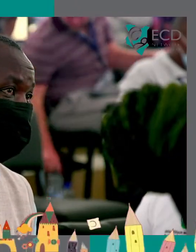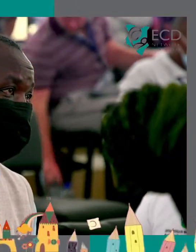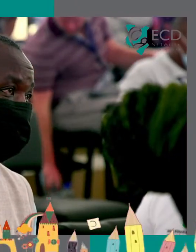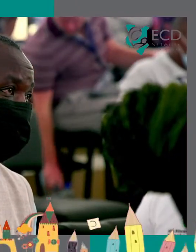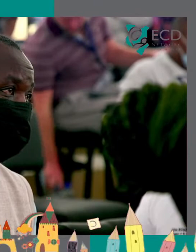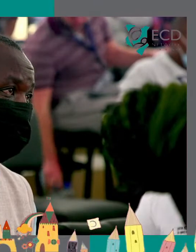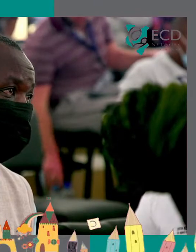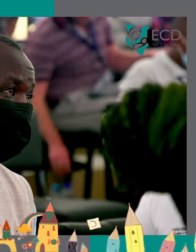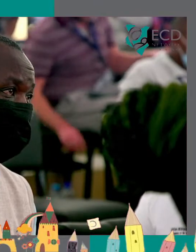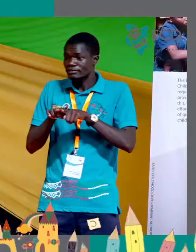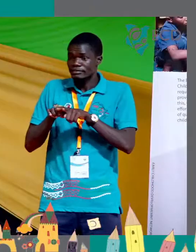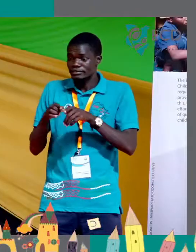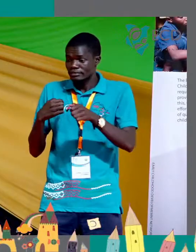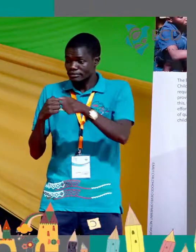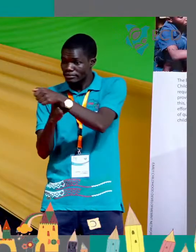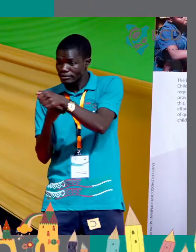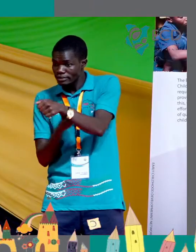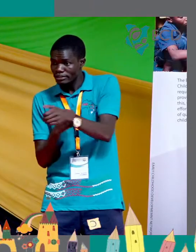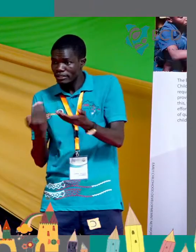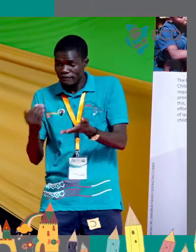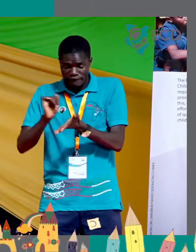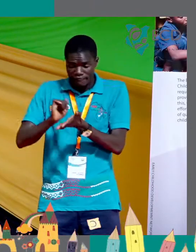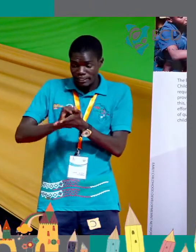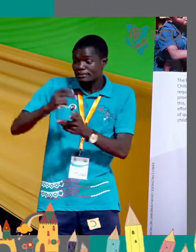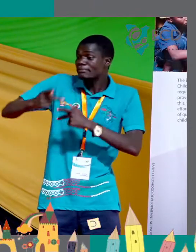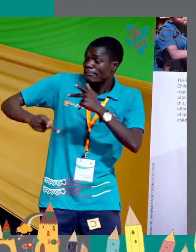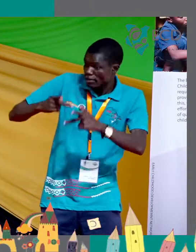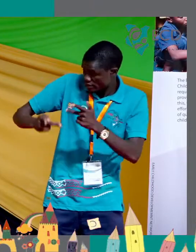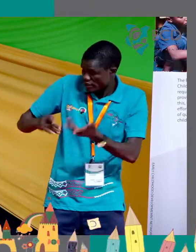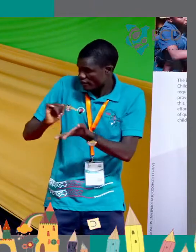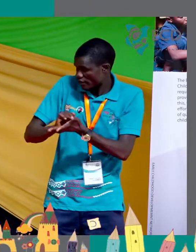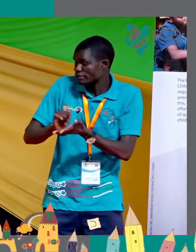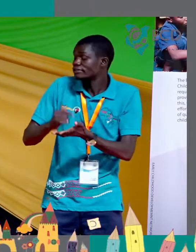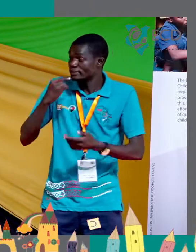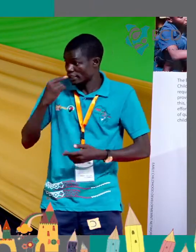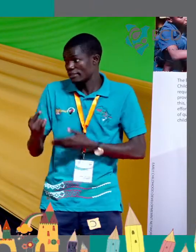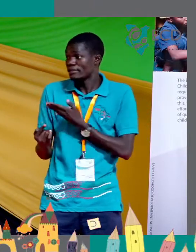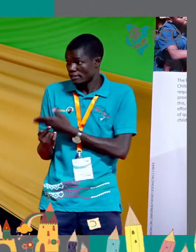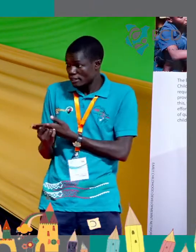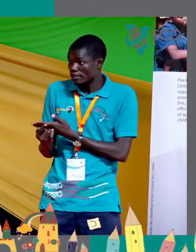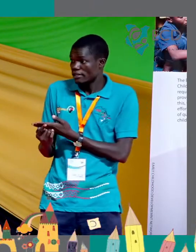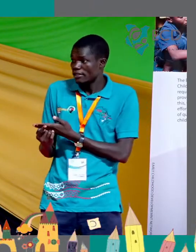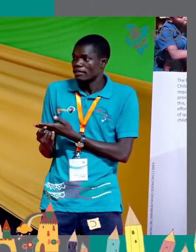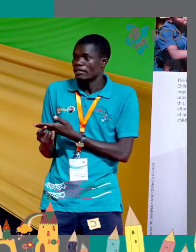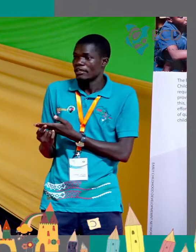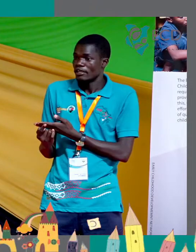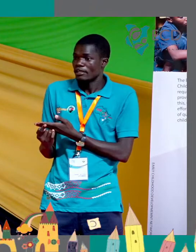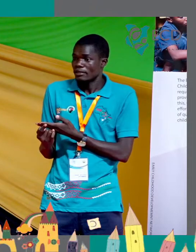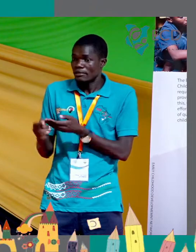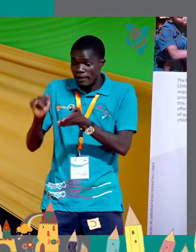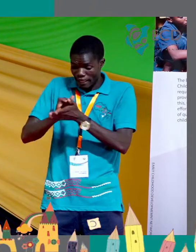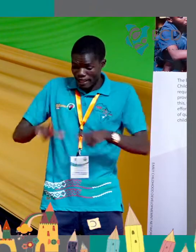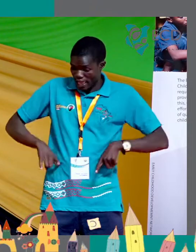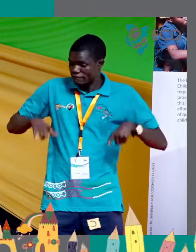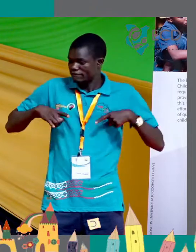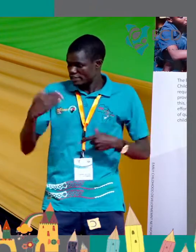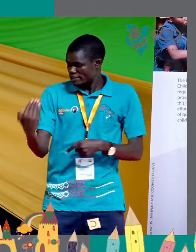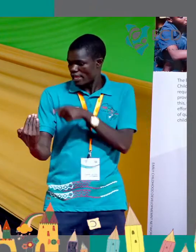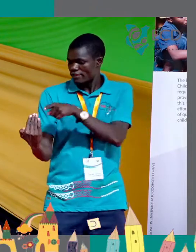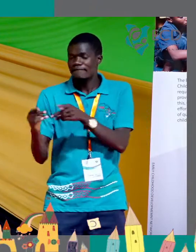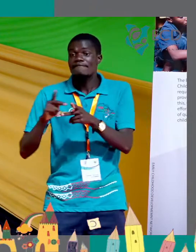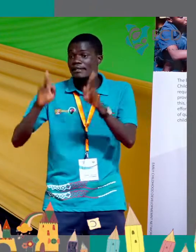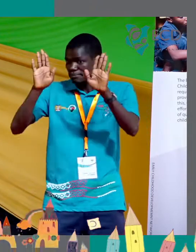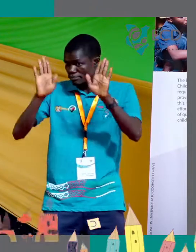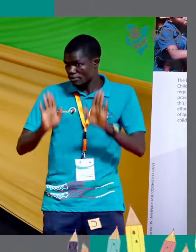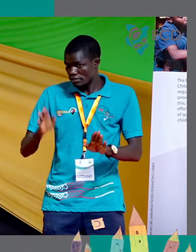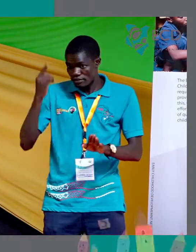mothers, and supporting them into that process. Because as we say, the life of a child is important